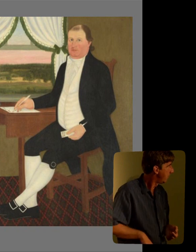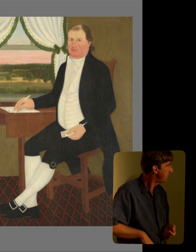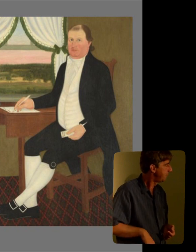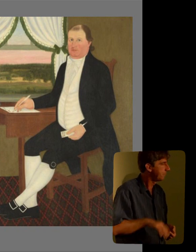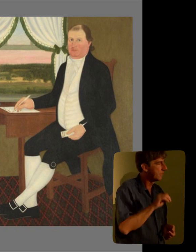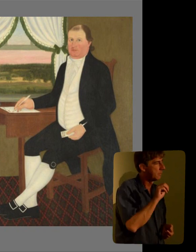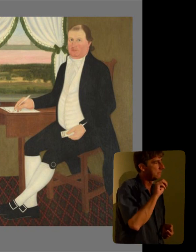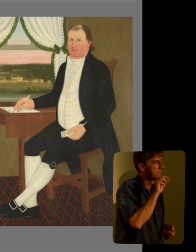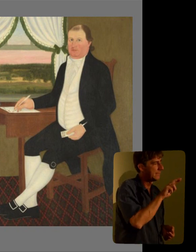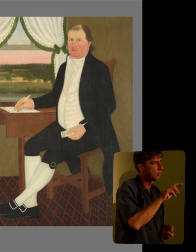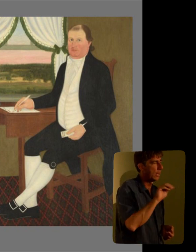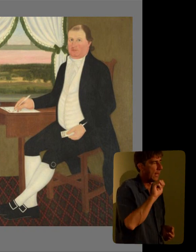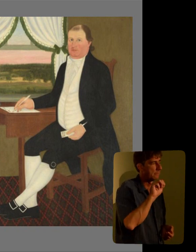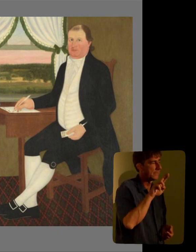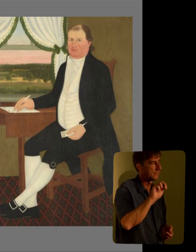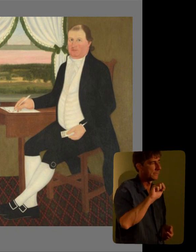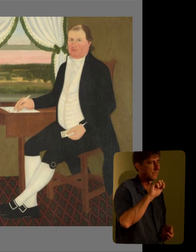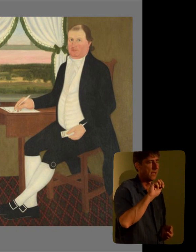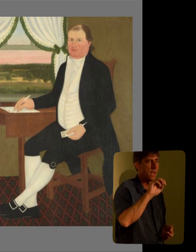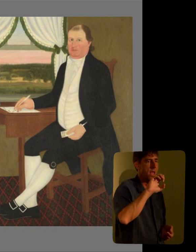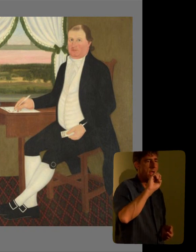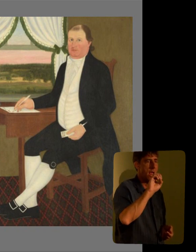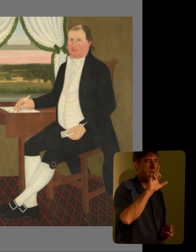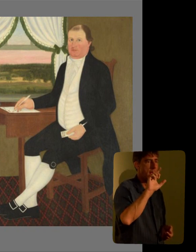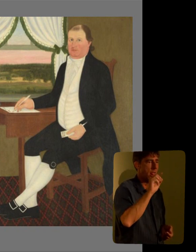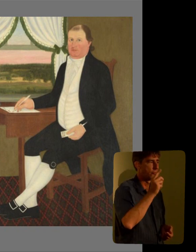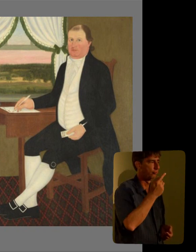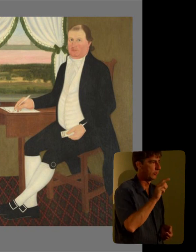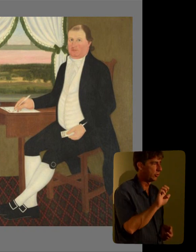and Mrs. James Eldridge of Brooklyn, Connecticut.